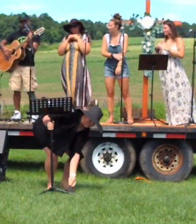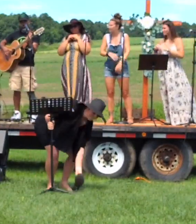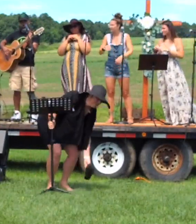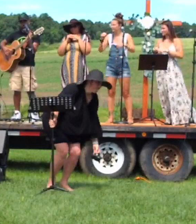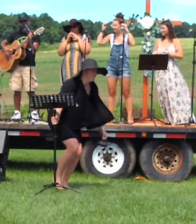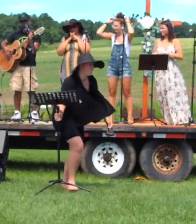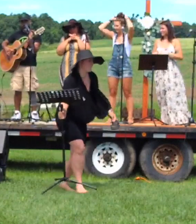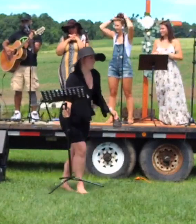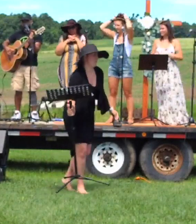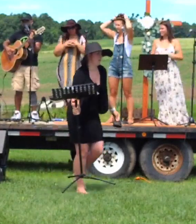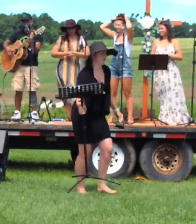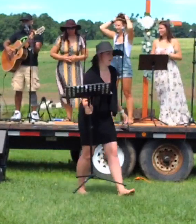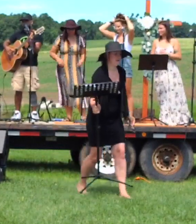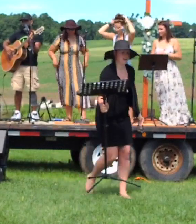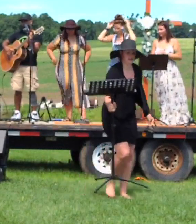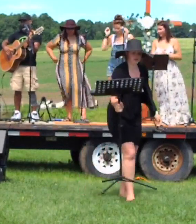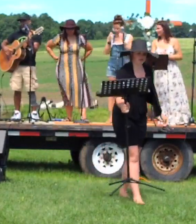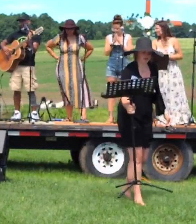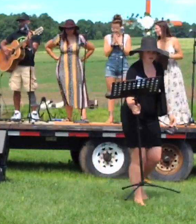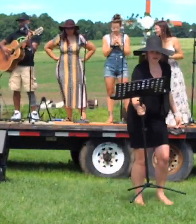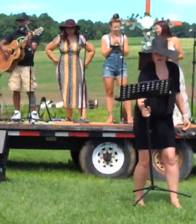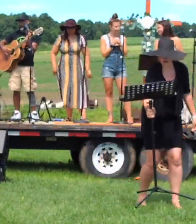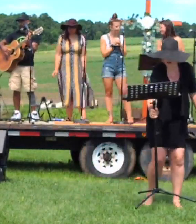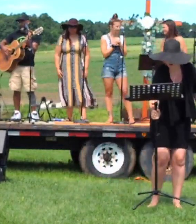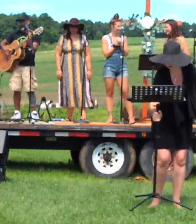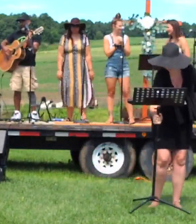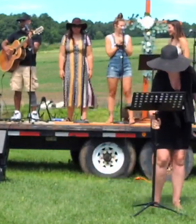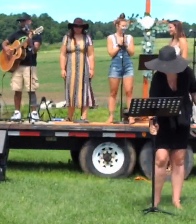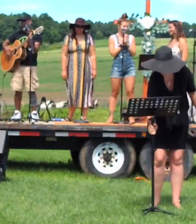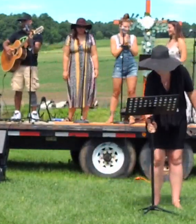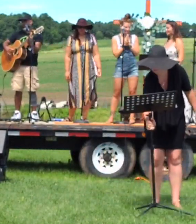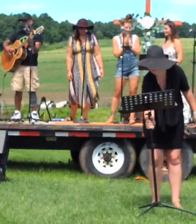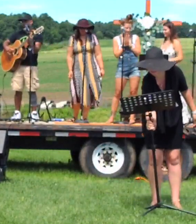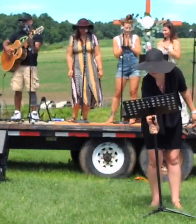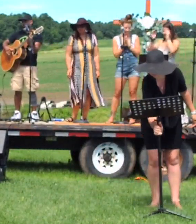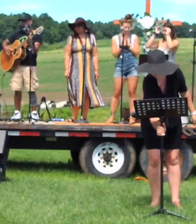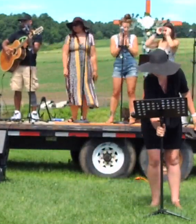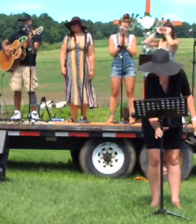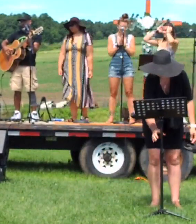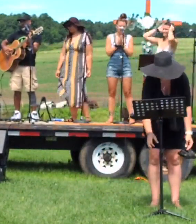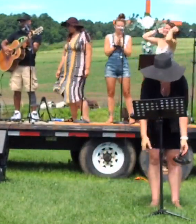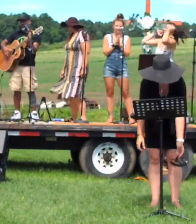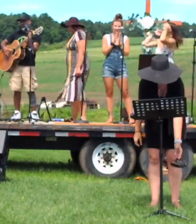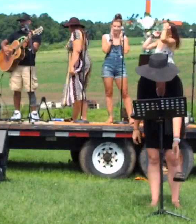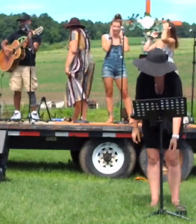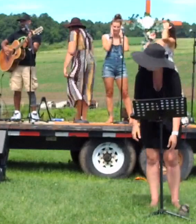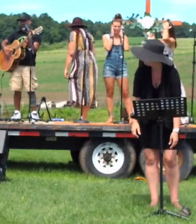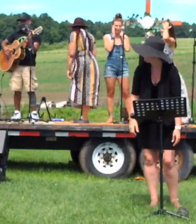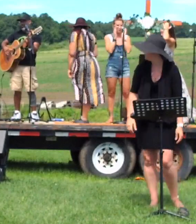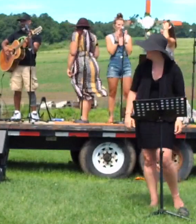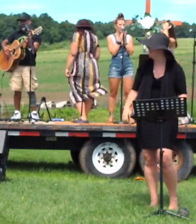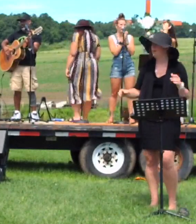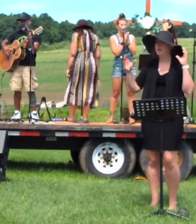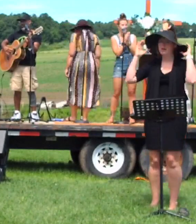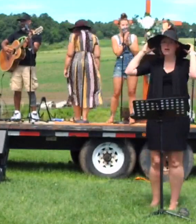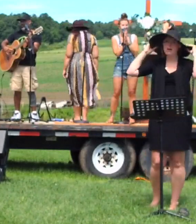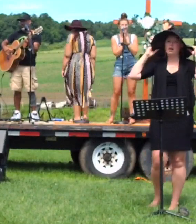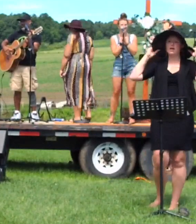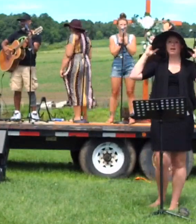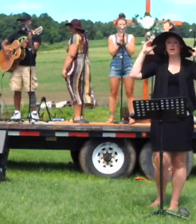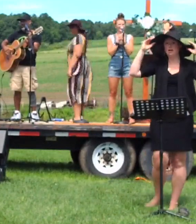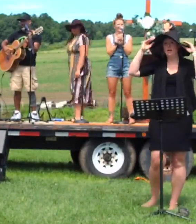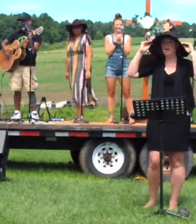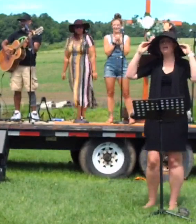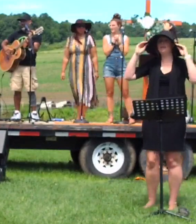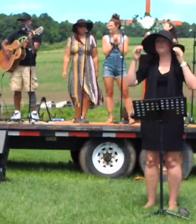As we talked about before, Pastor Kevin is on vacation this week, so I'm going to pass this over to P. Johnny, and he's going to bring our